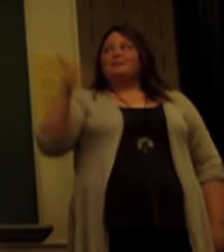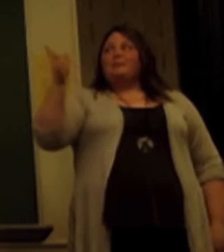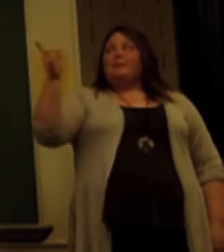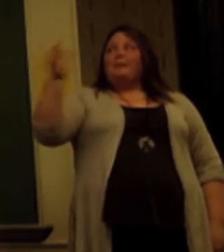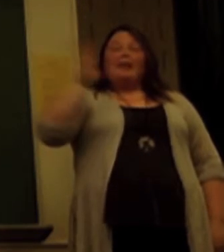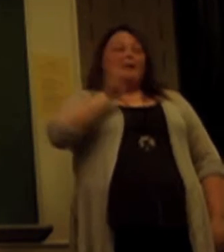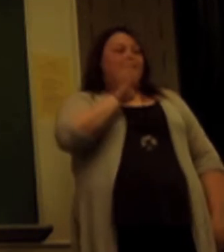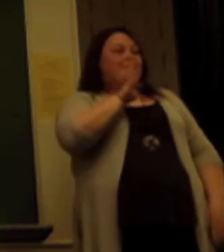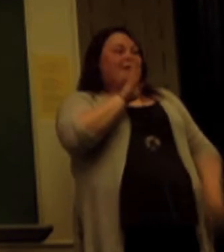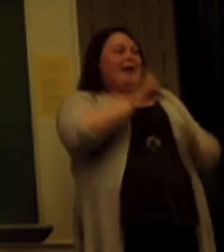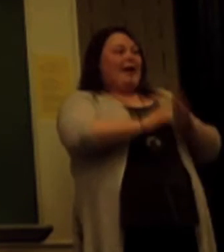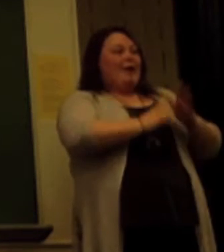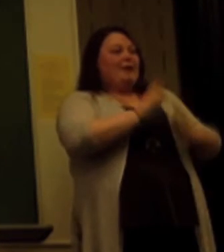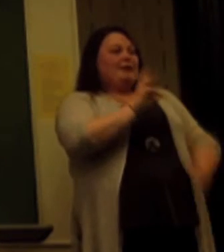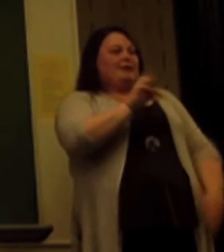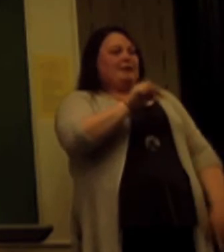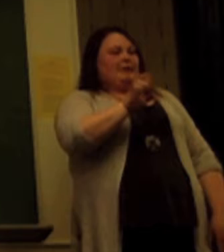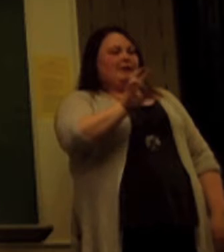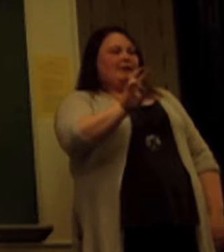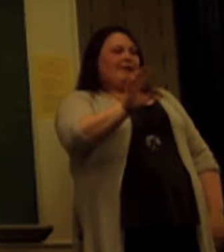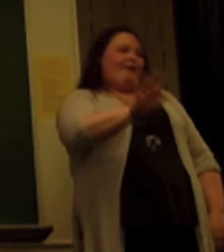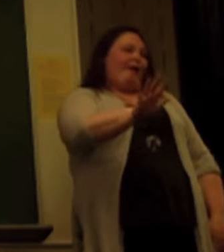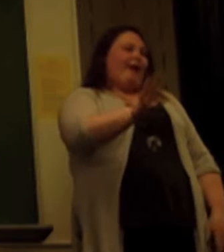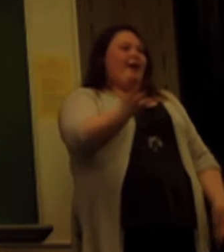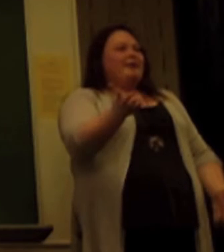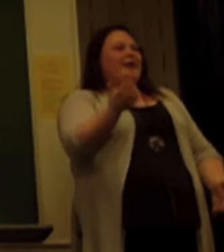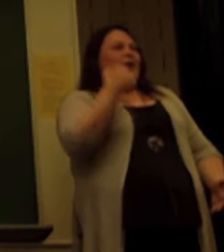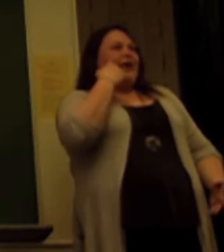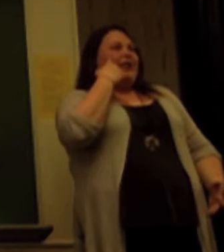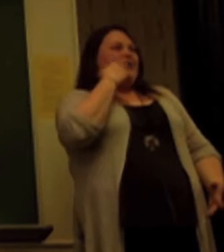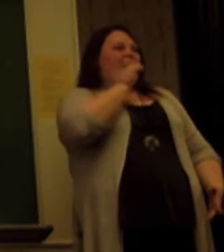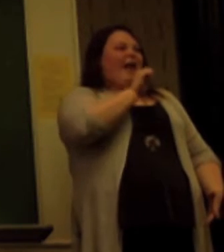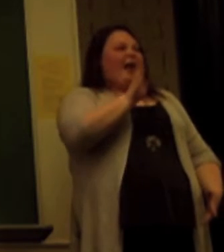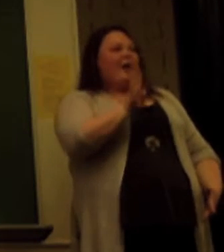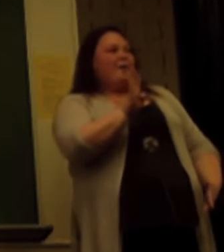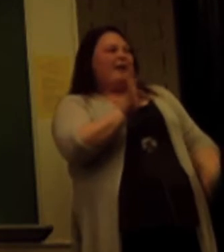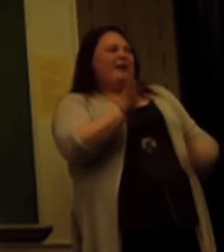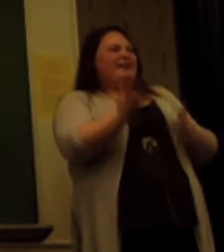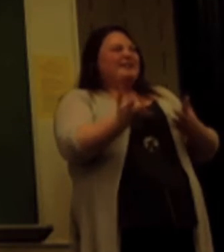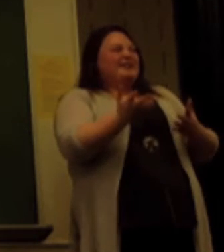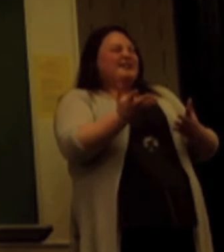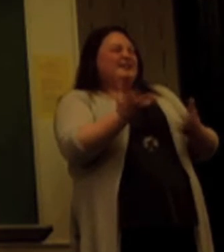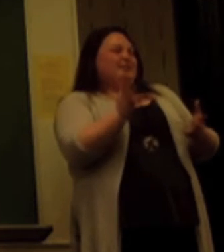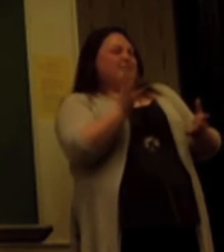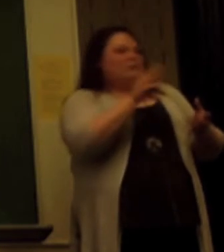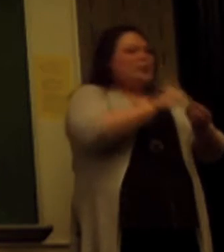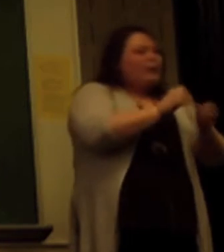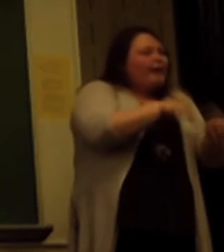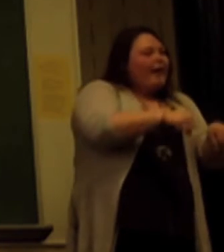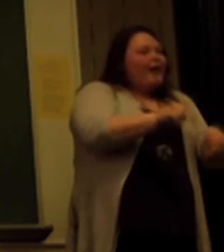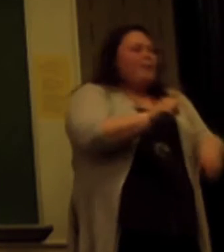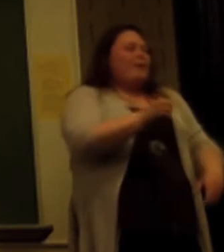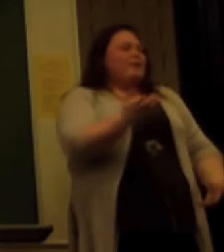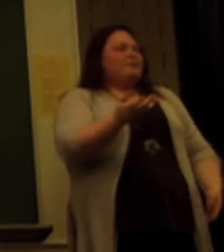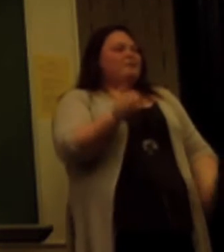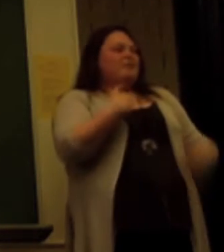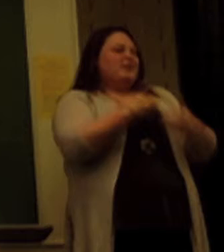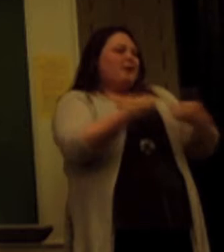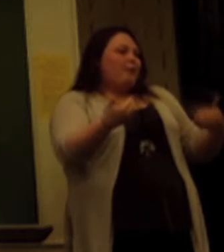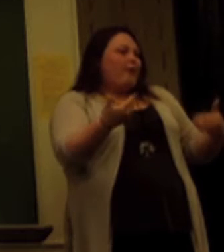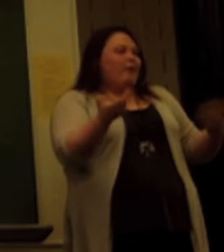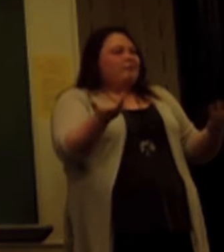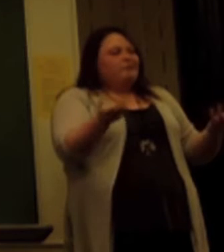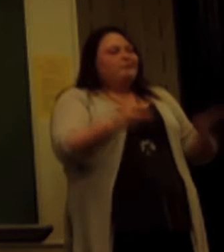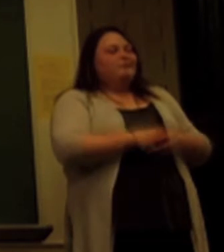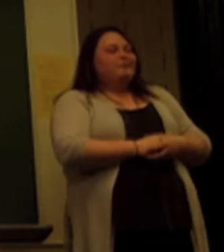but I would put stuff down fast, and then after I'd look back and be like, oh, some of that stuff was actually teamed, and not like think about it, so those are a little